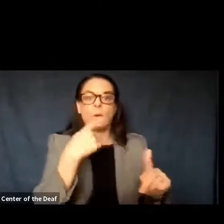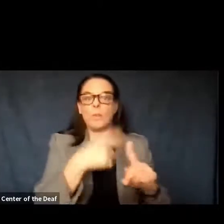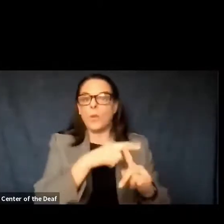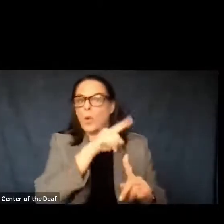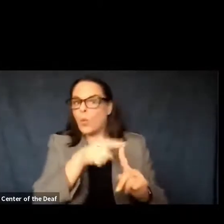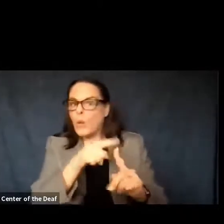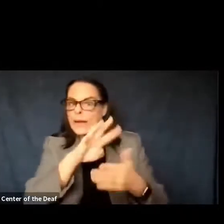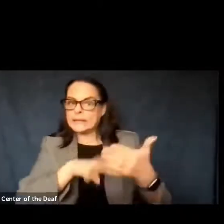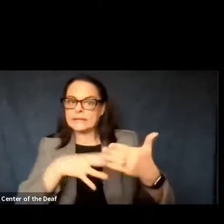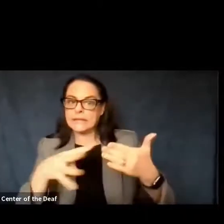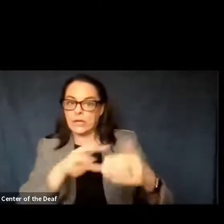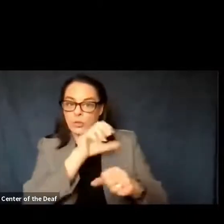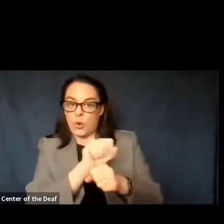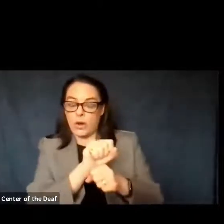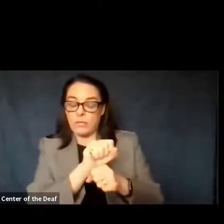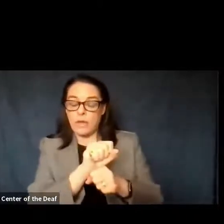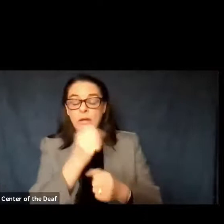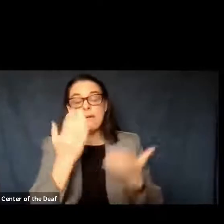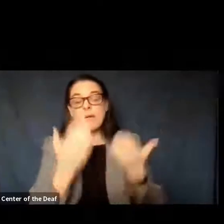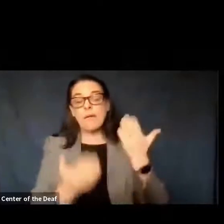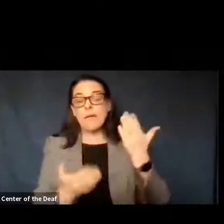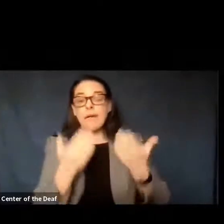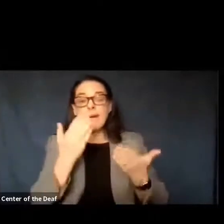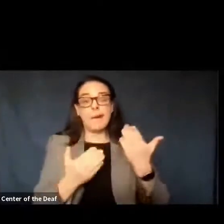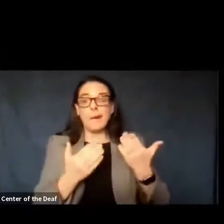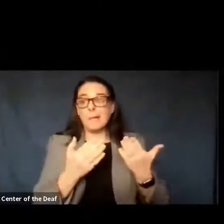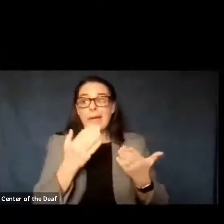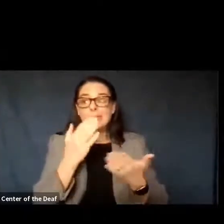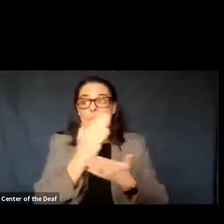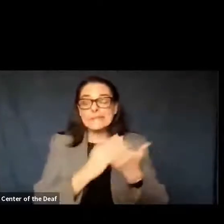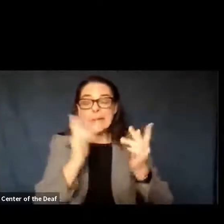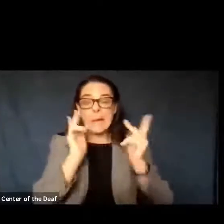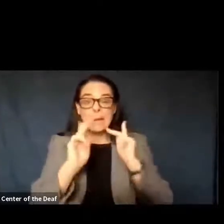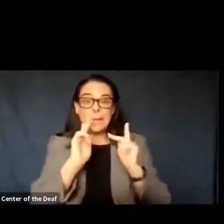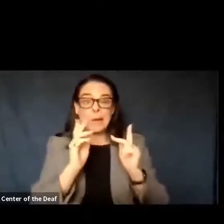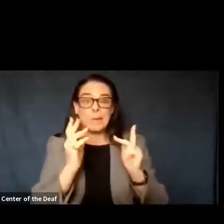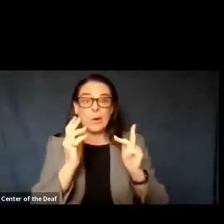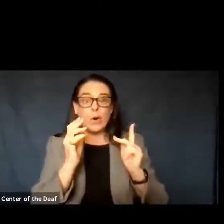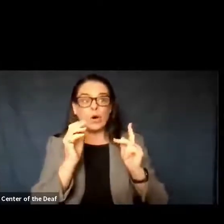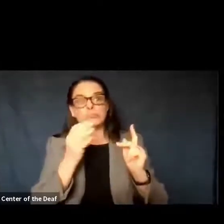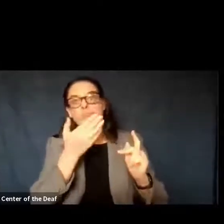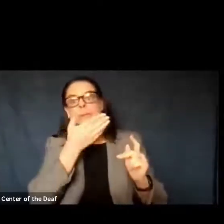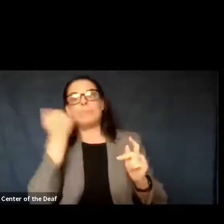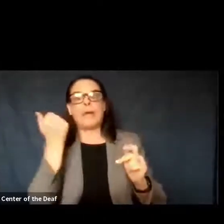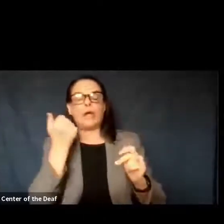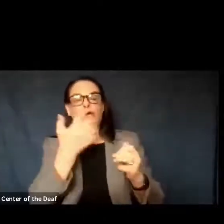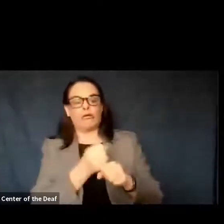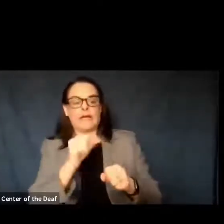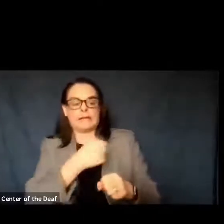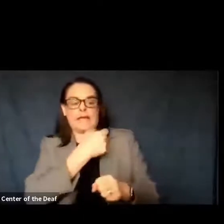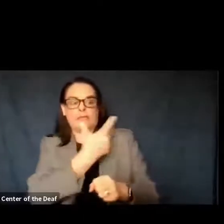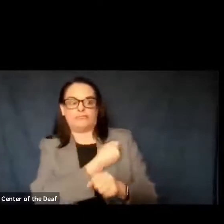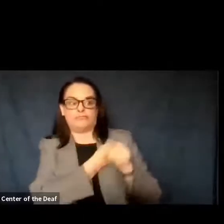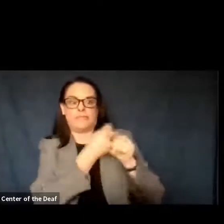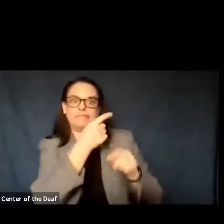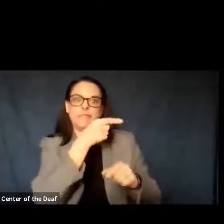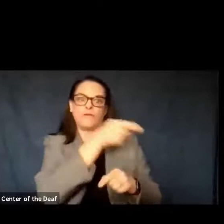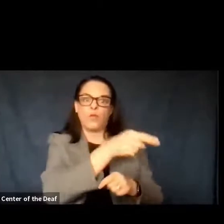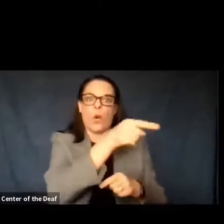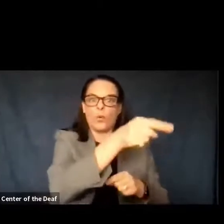some individuals who are medically fragile, as opposed to the open first come, first serve clinic that we are doing